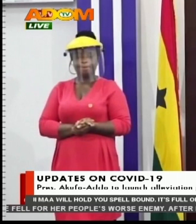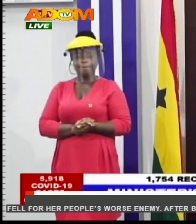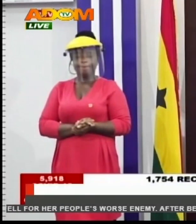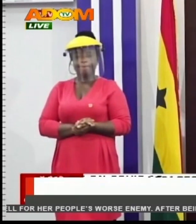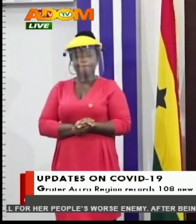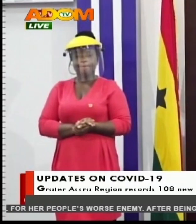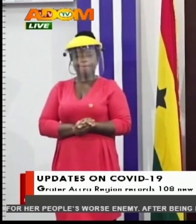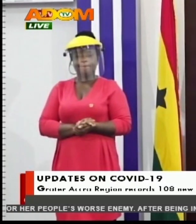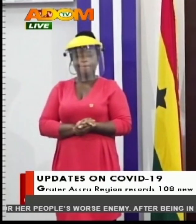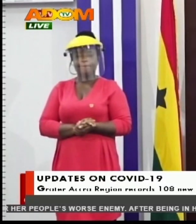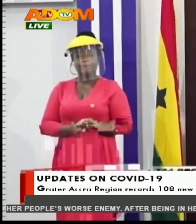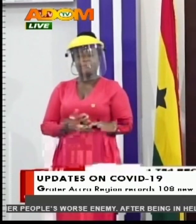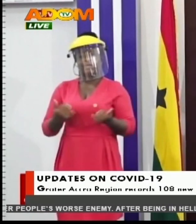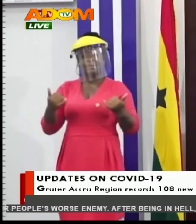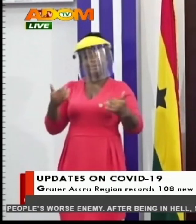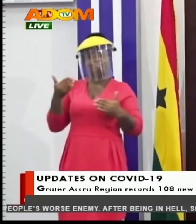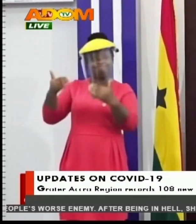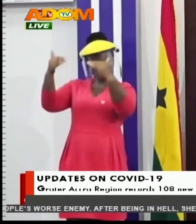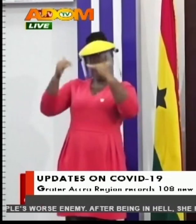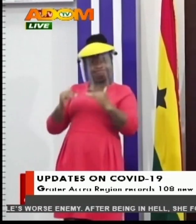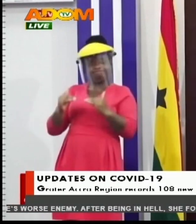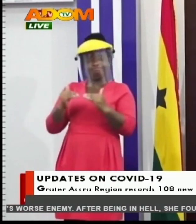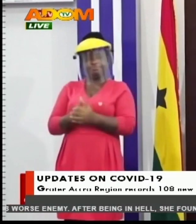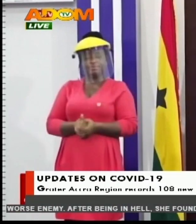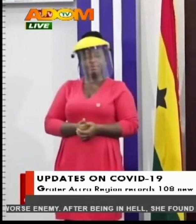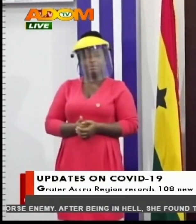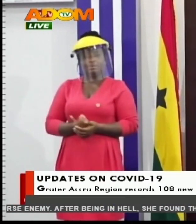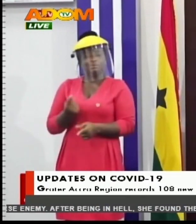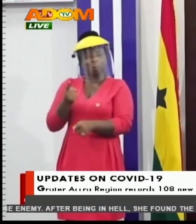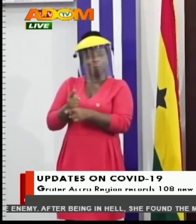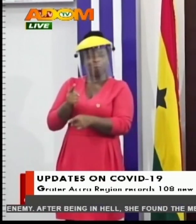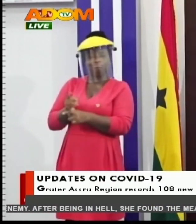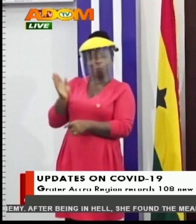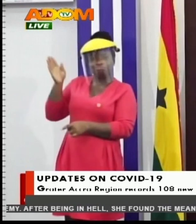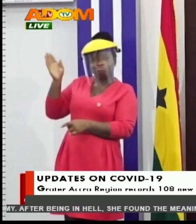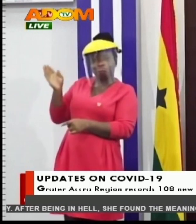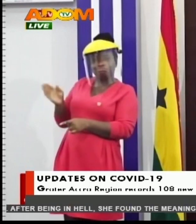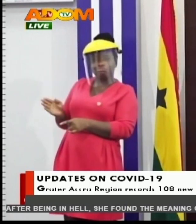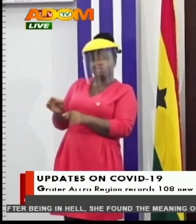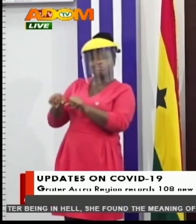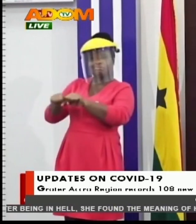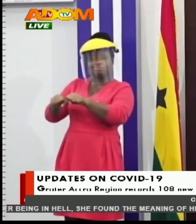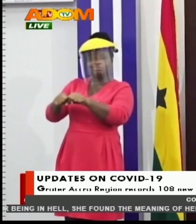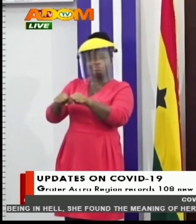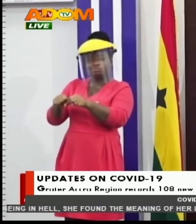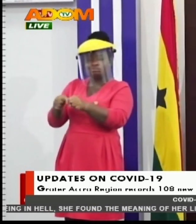country, and then a total of 183. So it shows you exactly where the cases have come from.